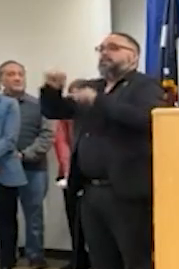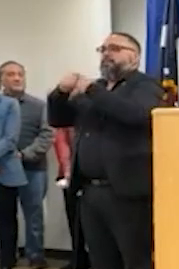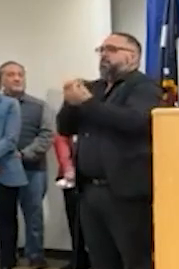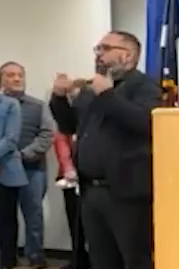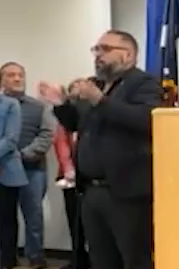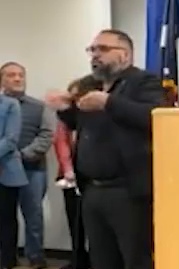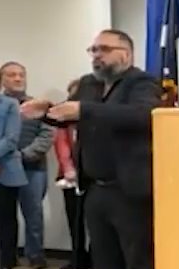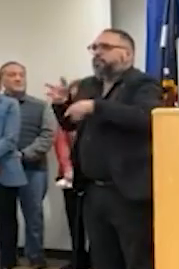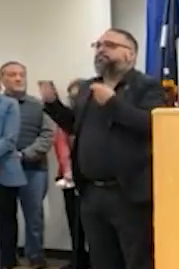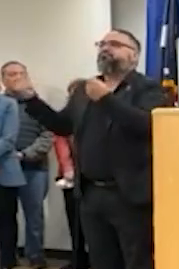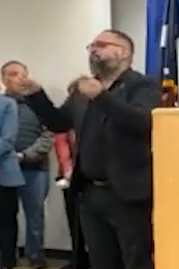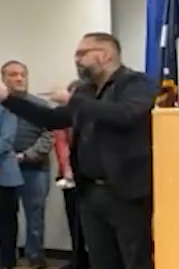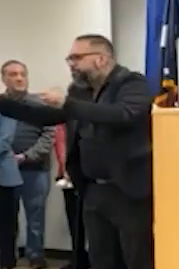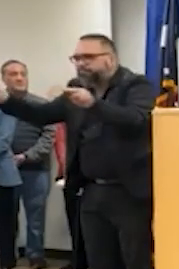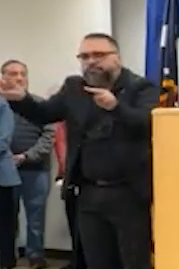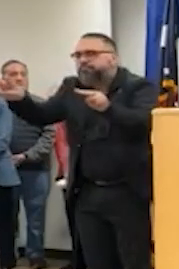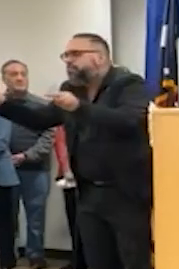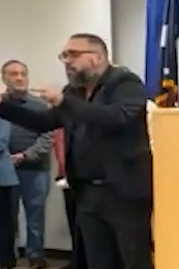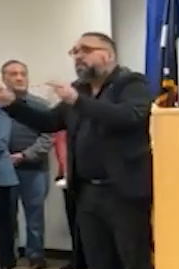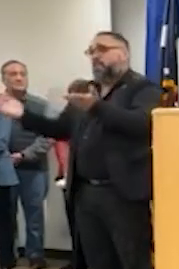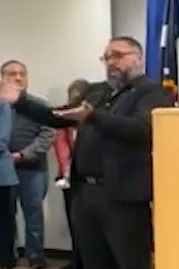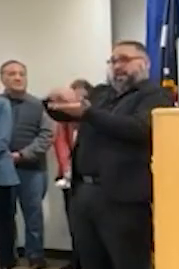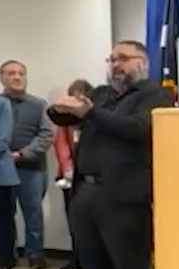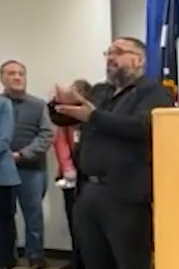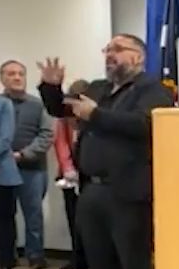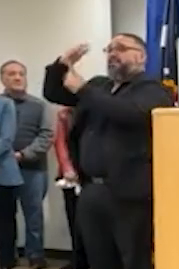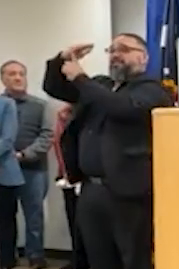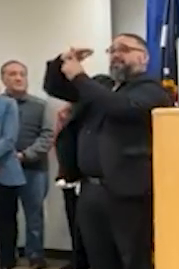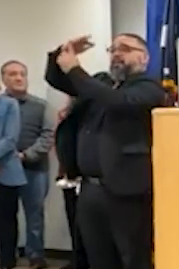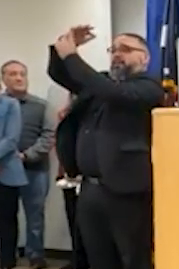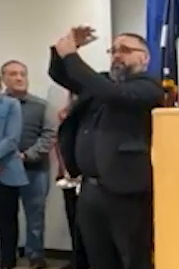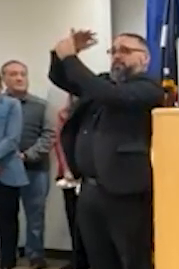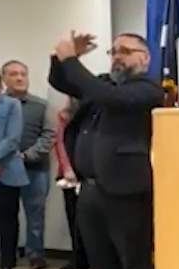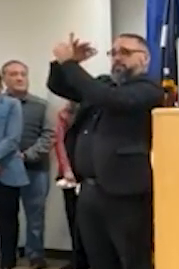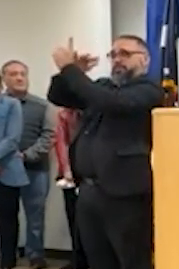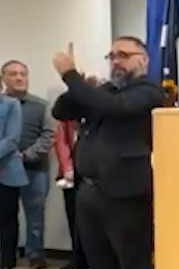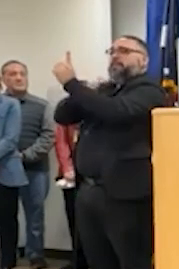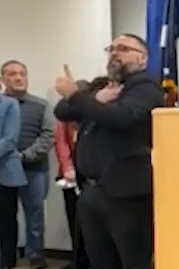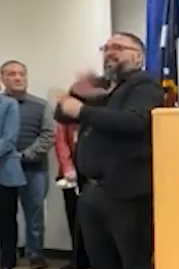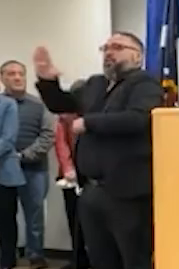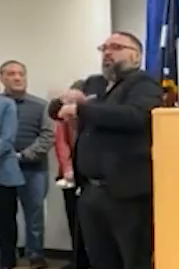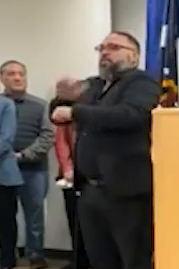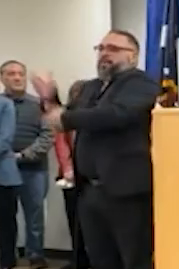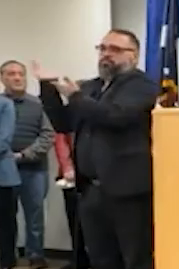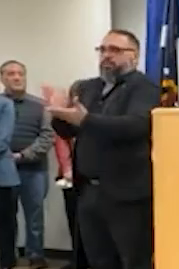monitoring. So please, if once it gets to a certain temperature, make sure that our furry friends are inside.